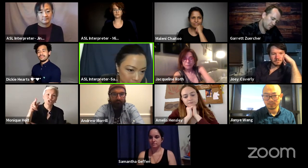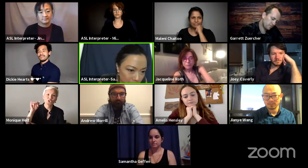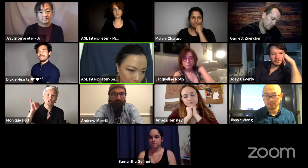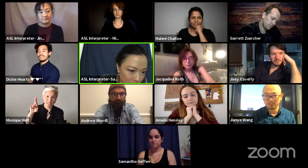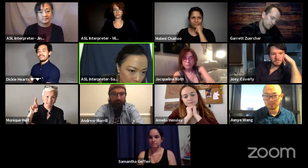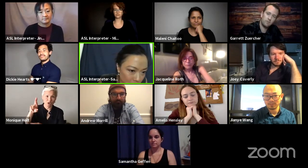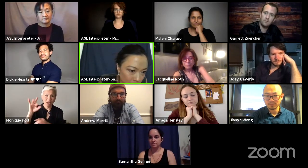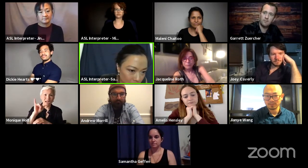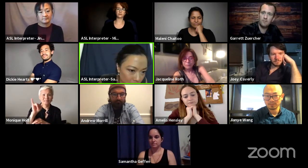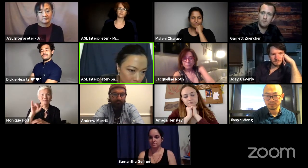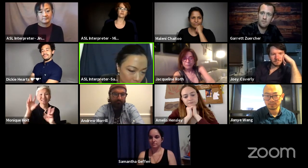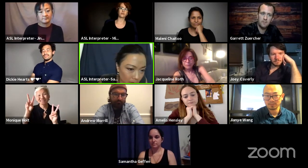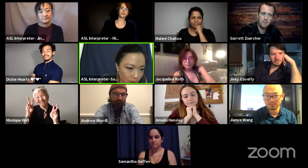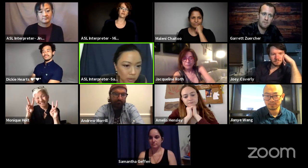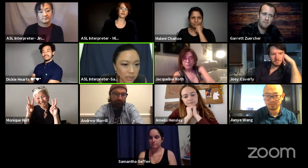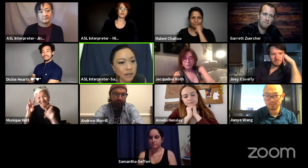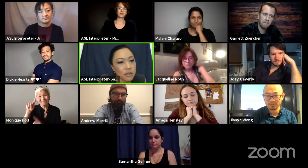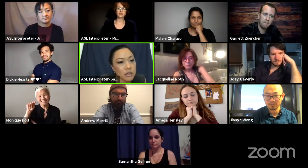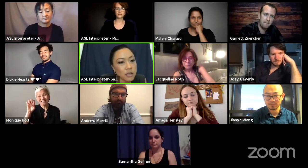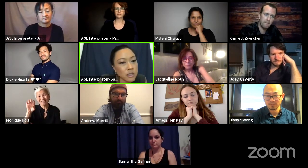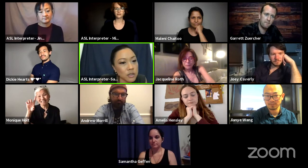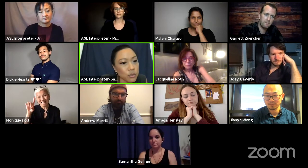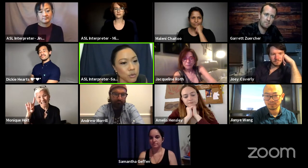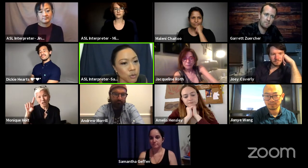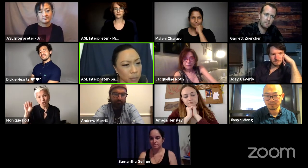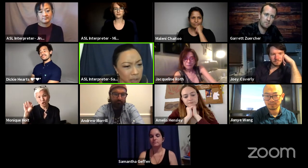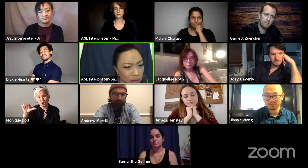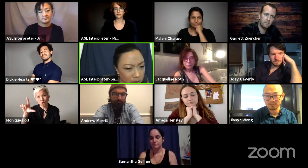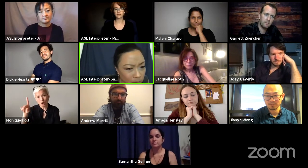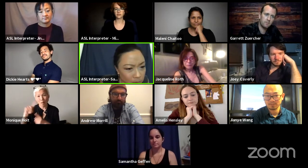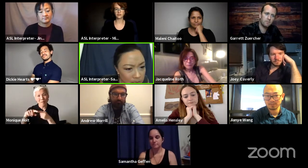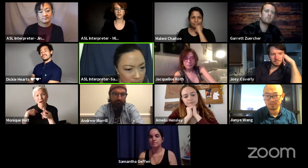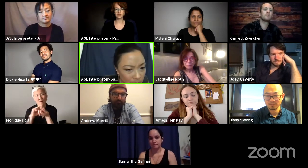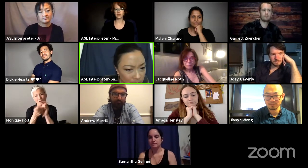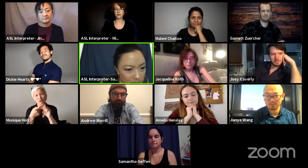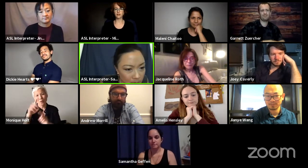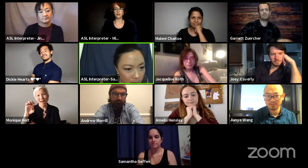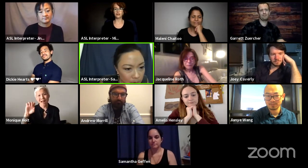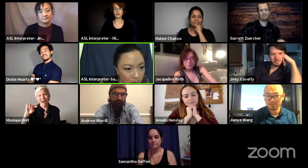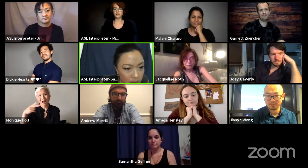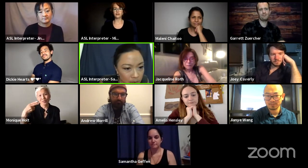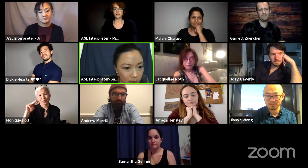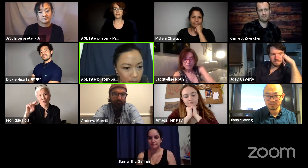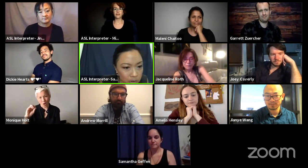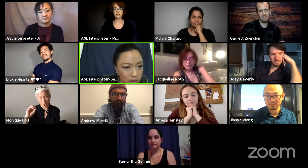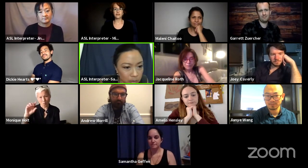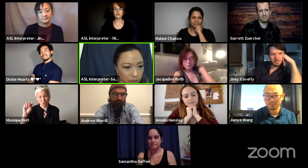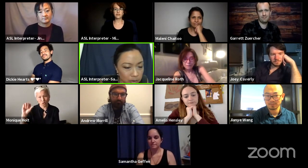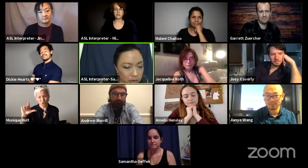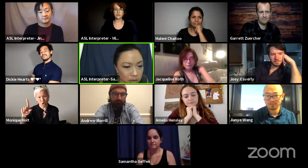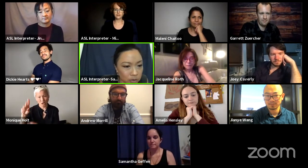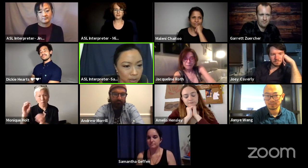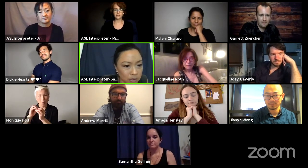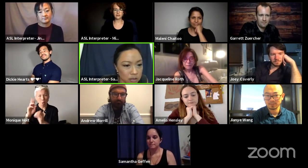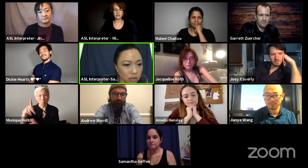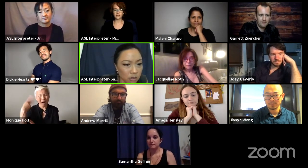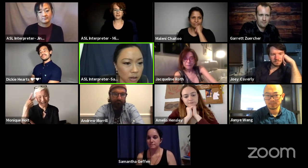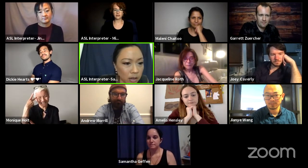you can access this through, depending on how we set things up. We talked about, you know, accessing archives,